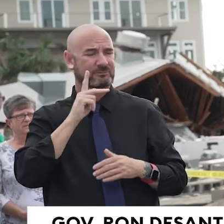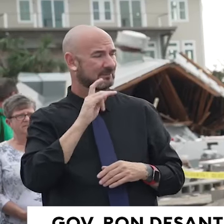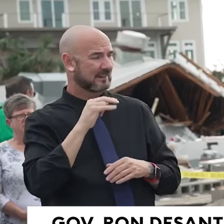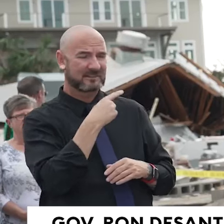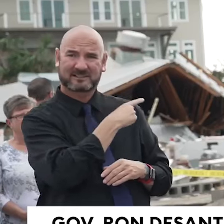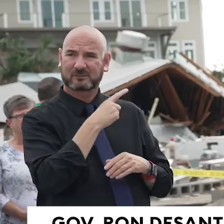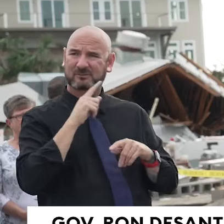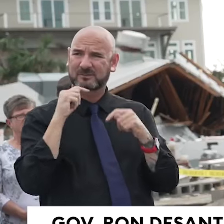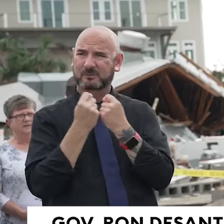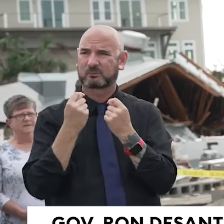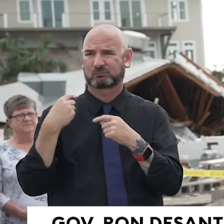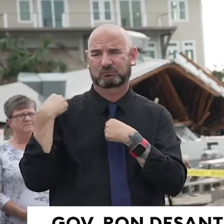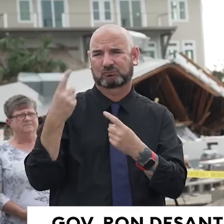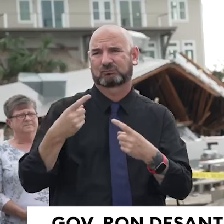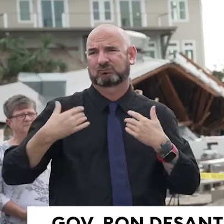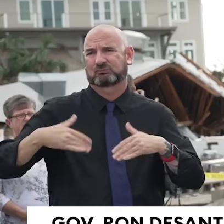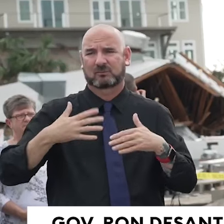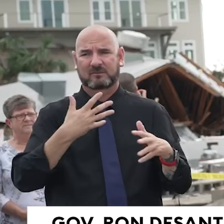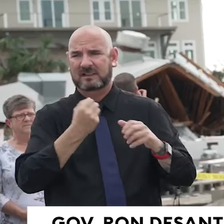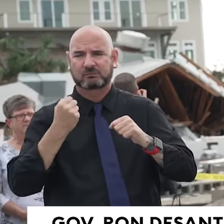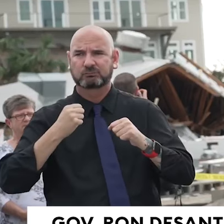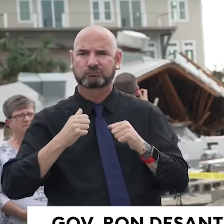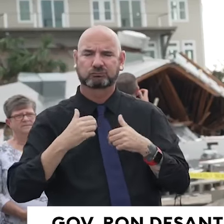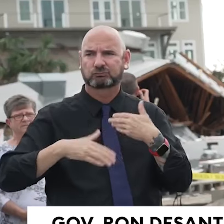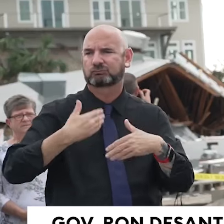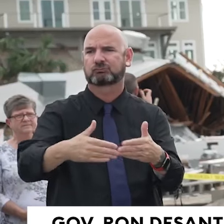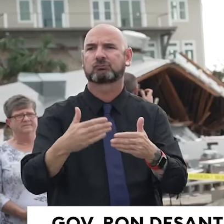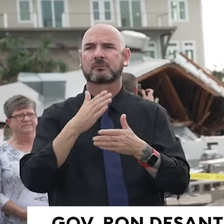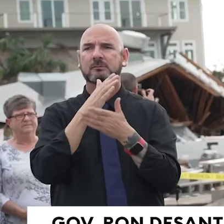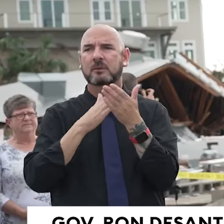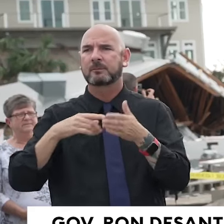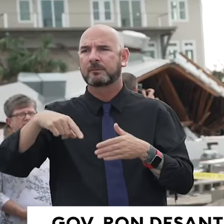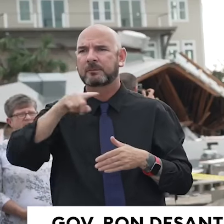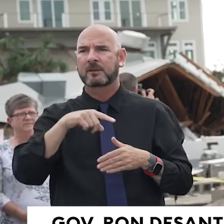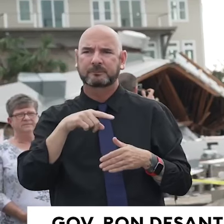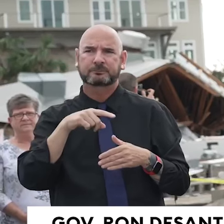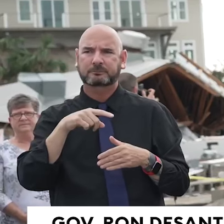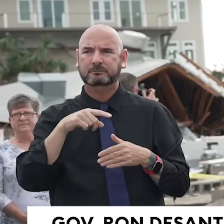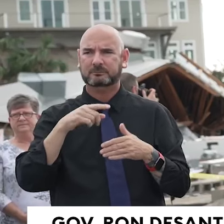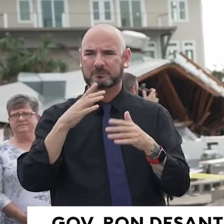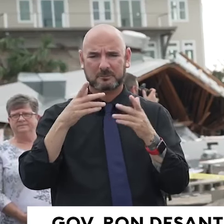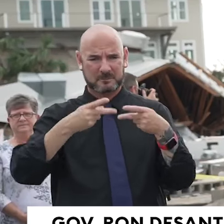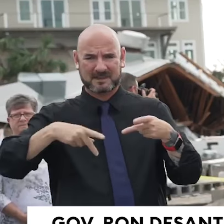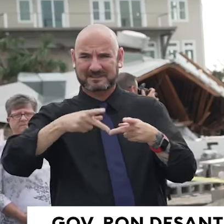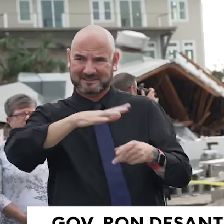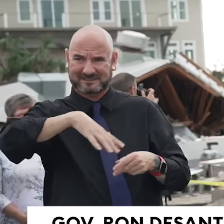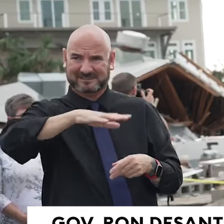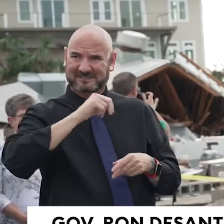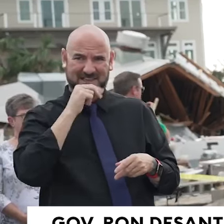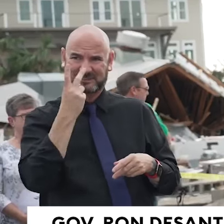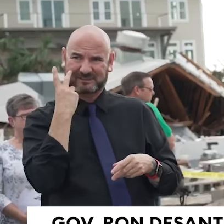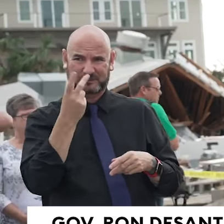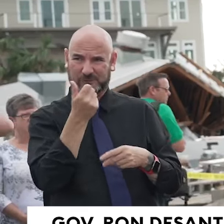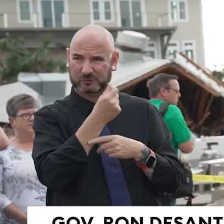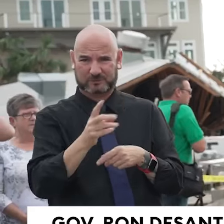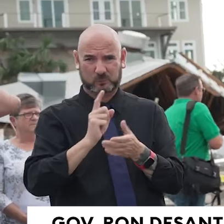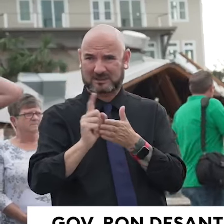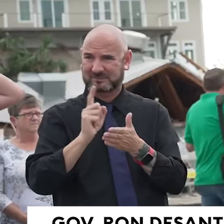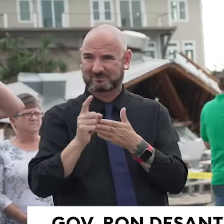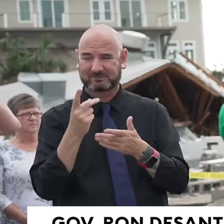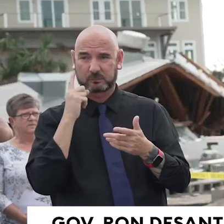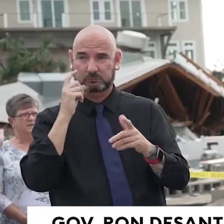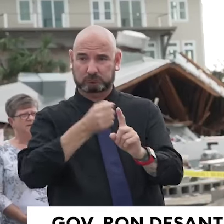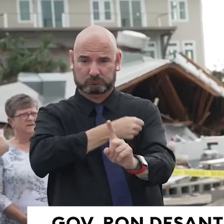reality is, there's definitely parts of this country you wouldn't have seen that for weeks if a storm like this hit. So thanks for working very hard.